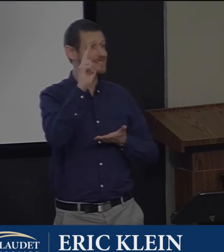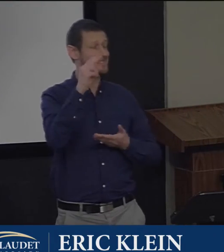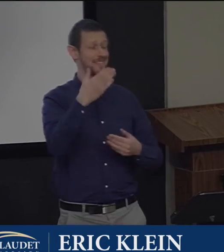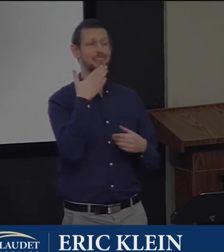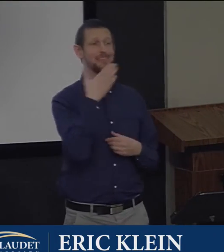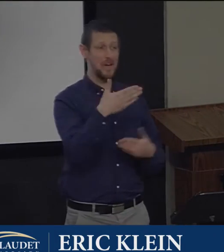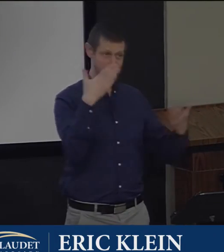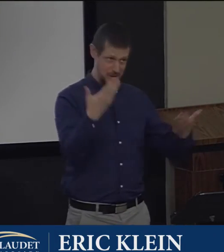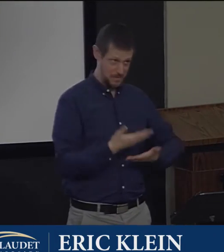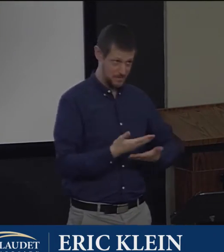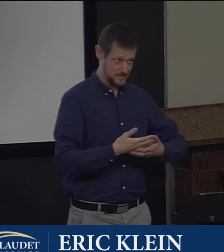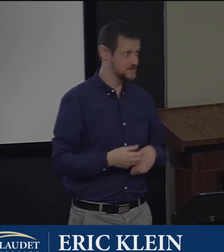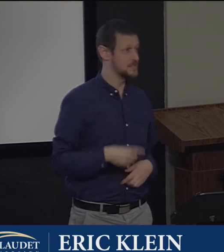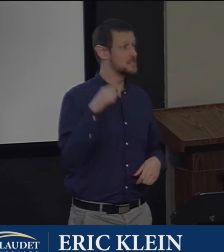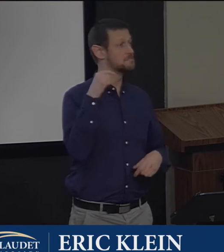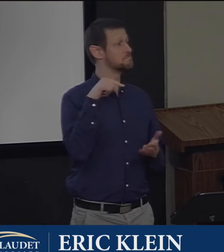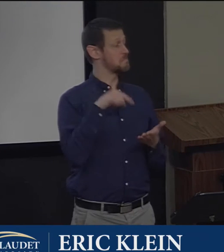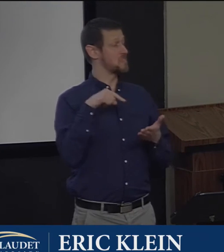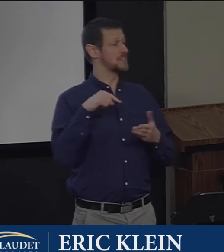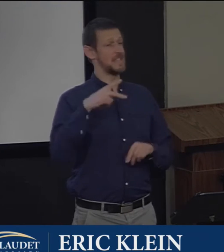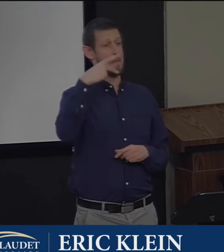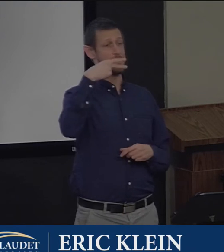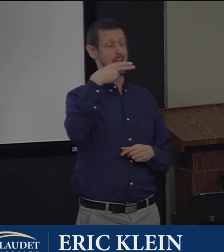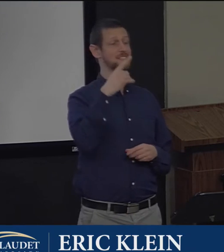Good afternoon, and welcome to Gallaudet University.